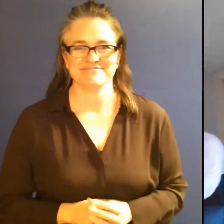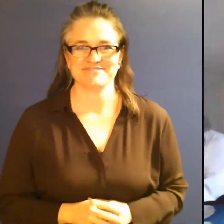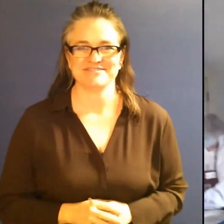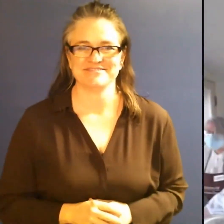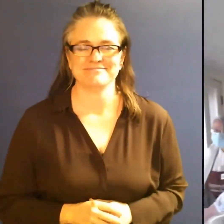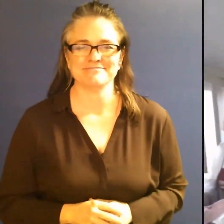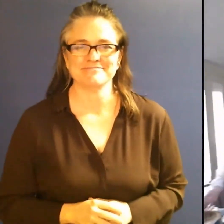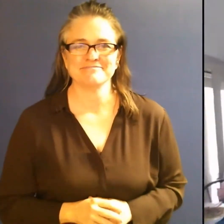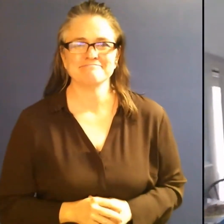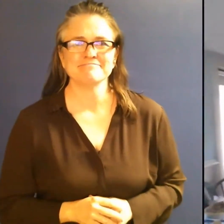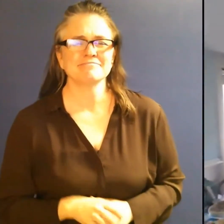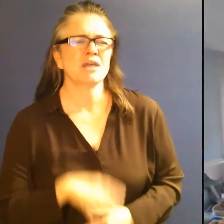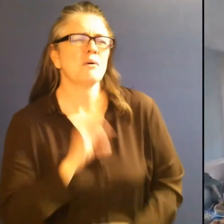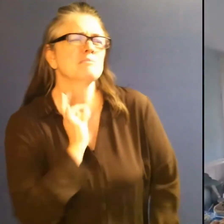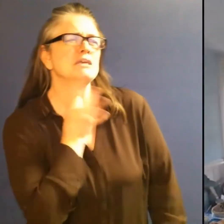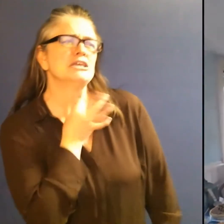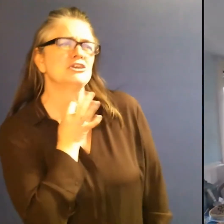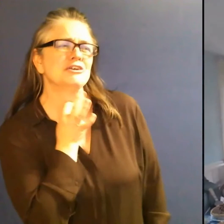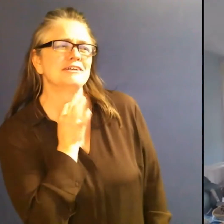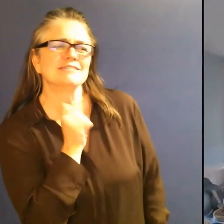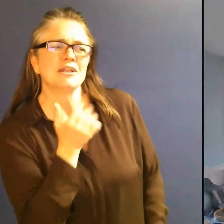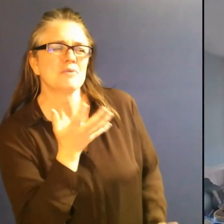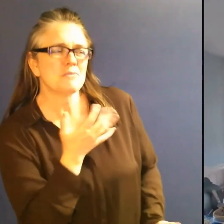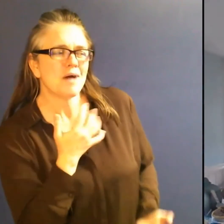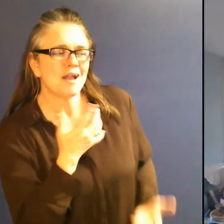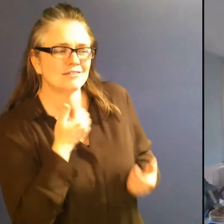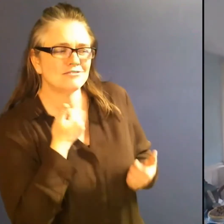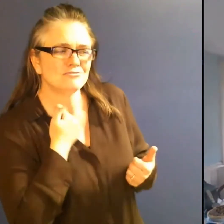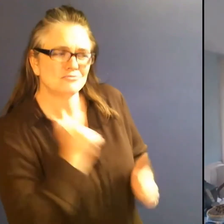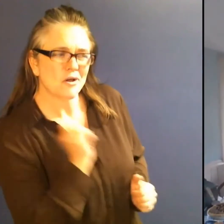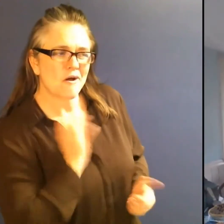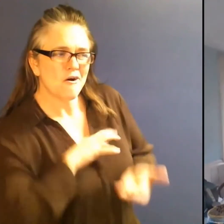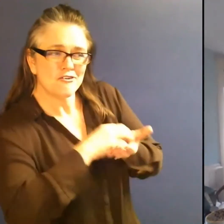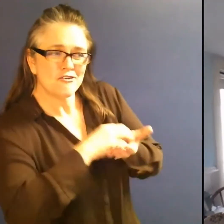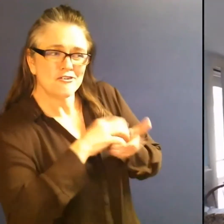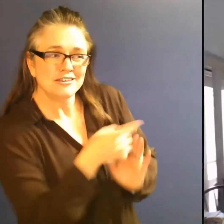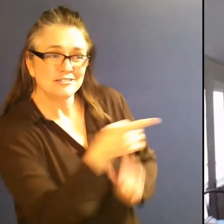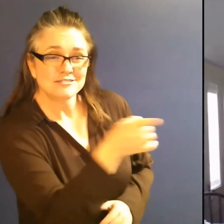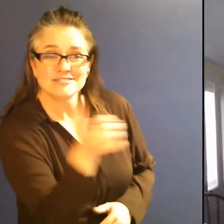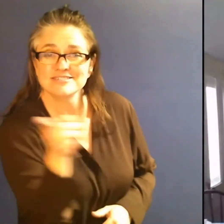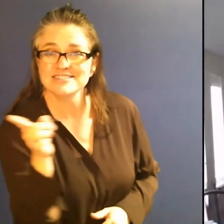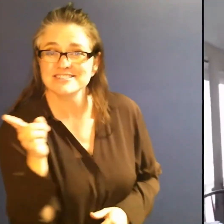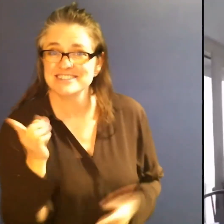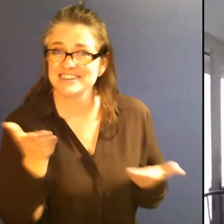wonder if anyone would like to try one of our cookies.